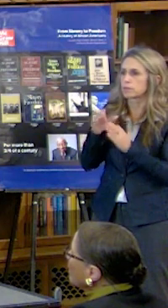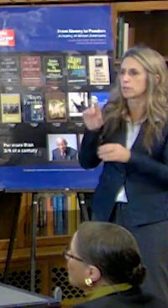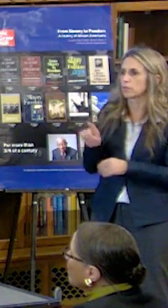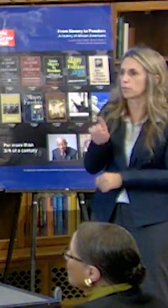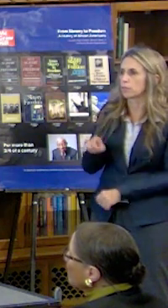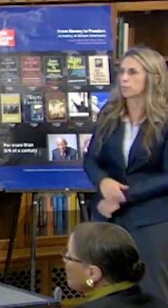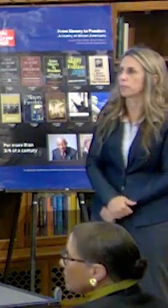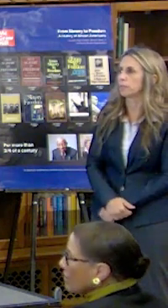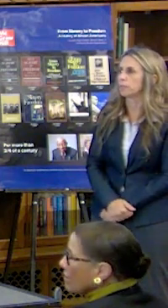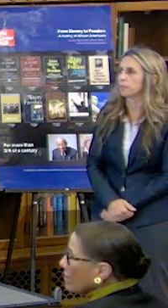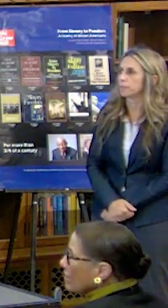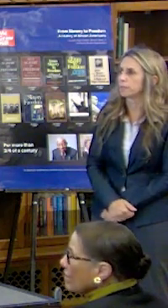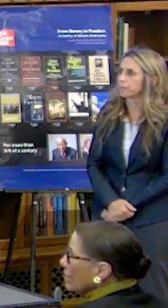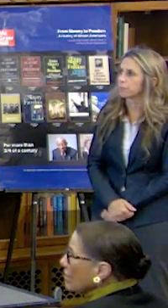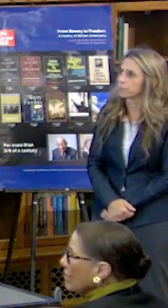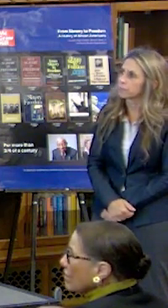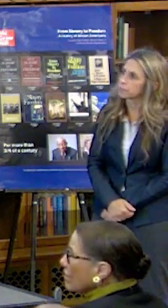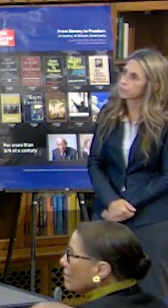City